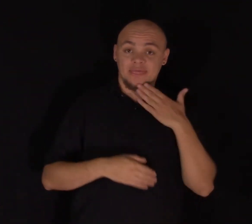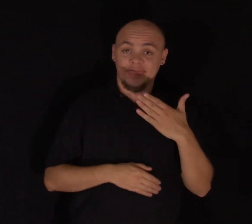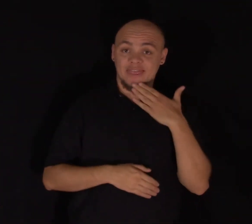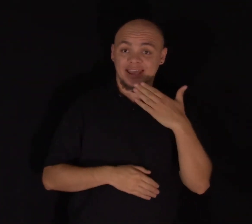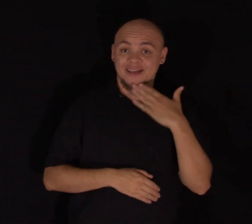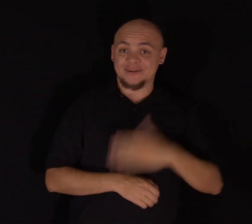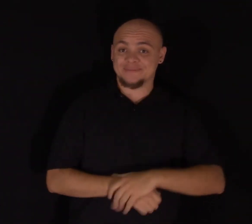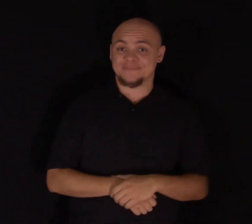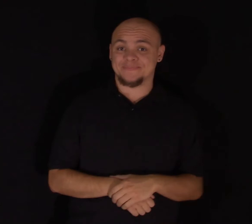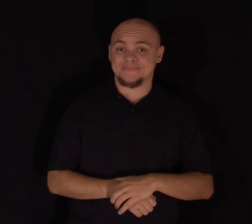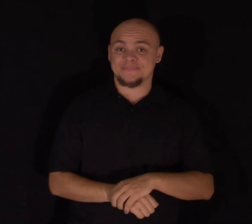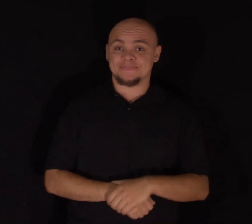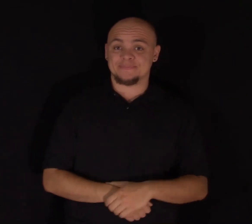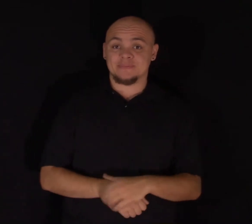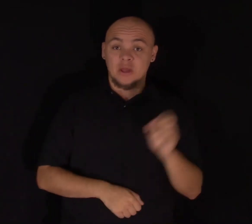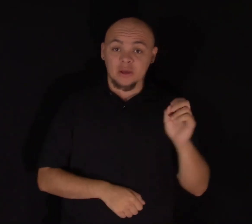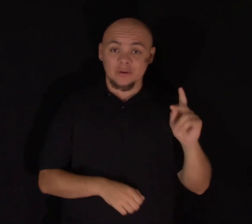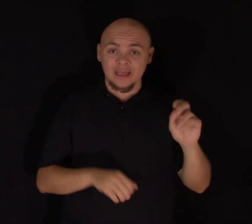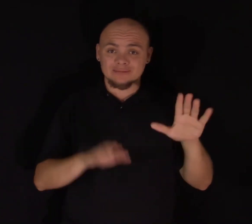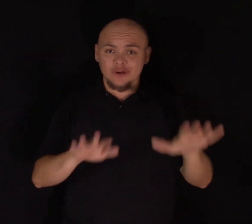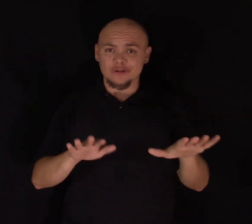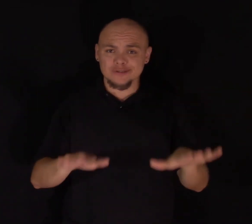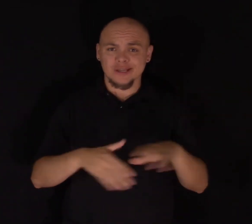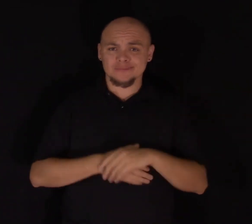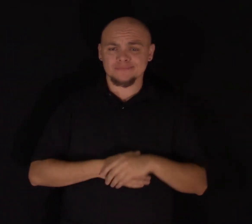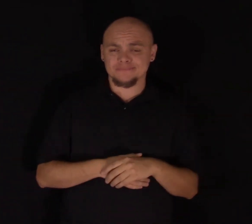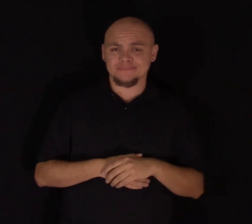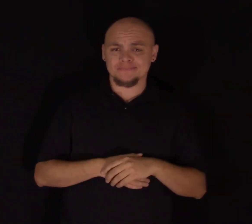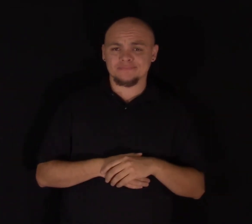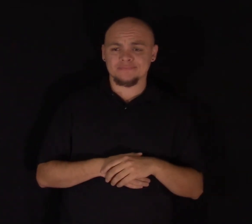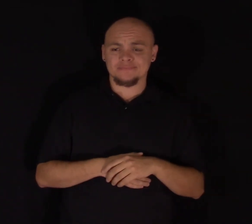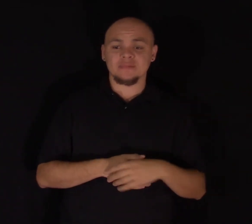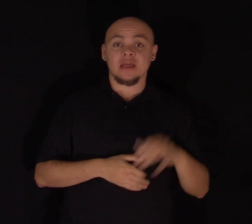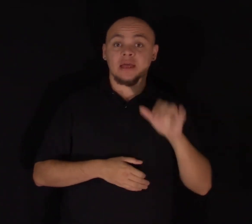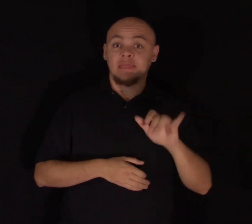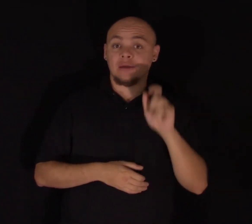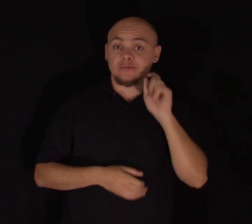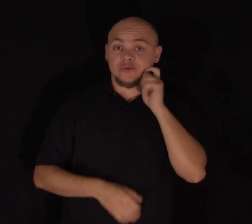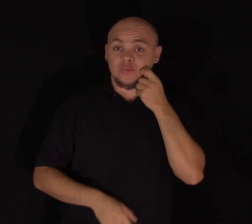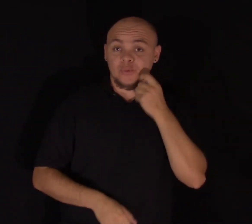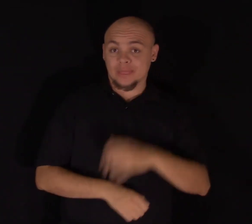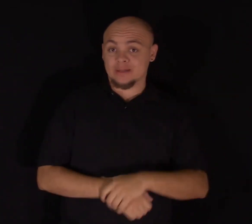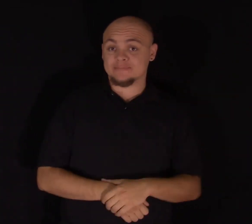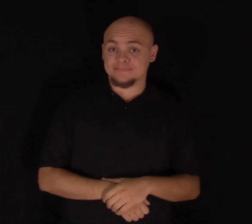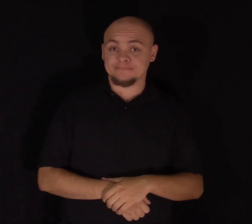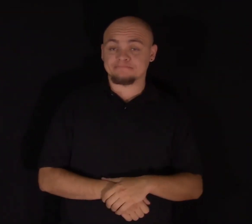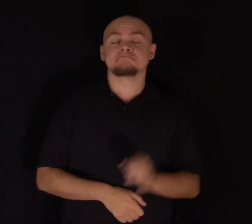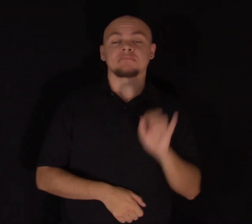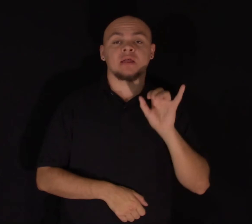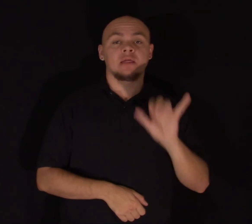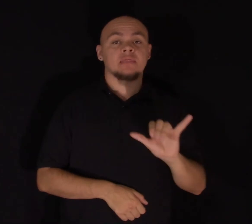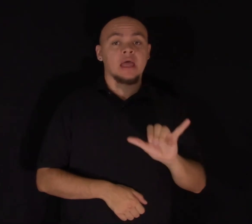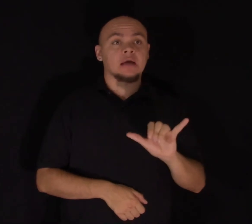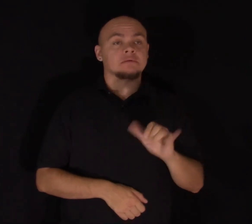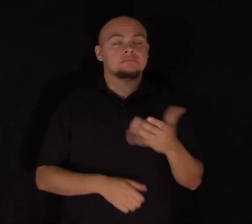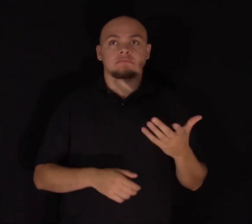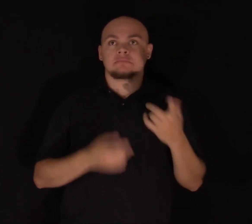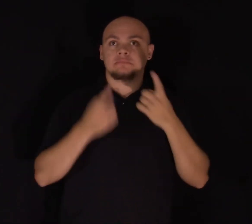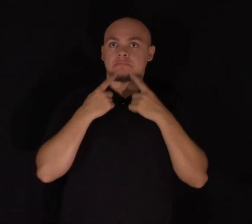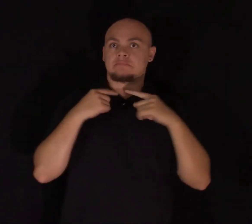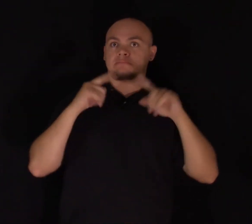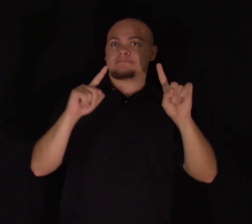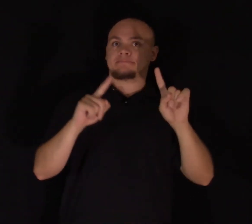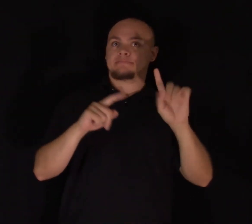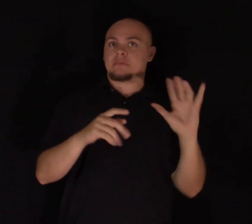Pretty cool. And so I was able to accomplish my